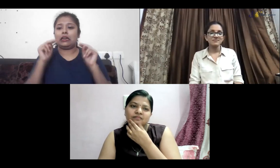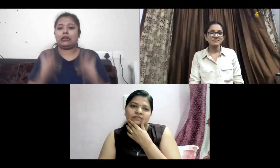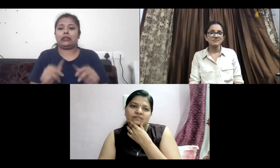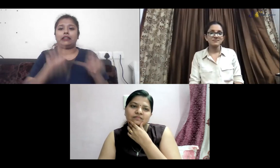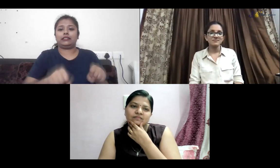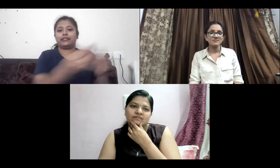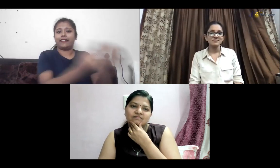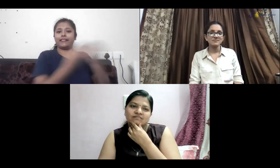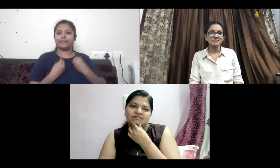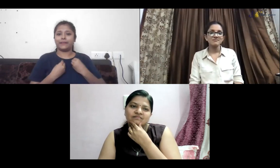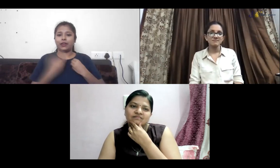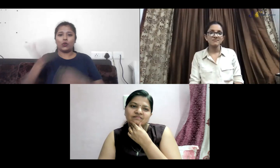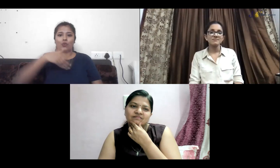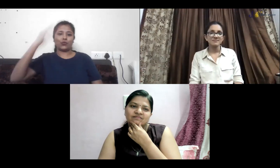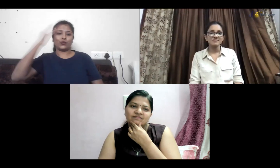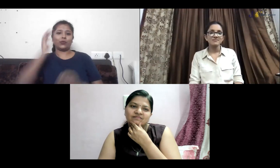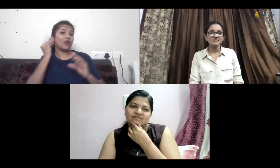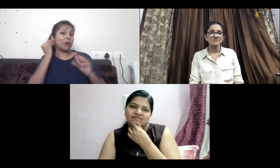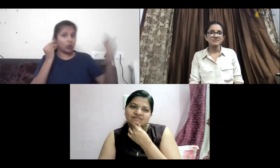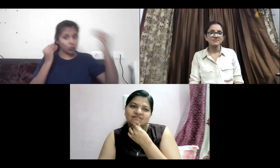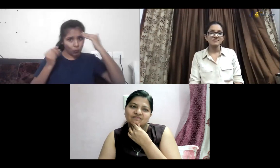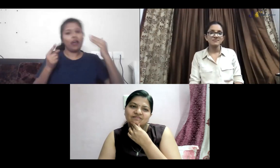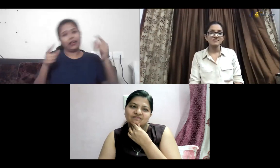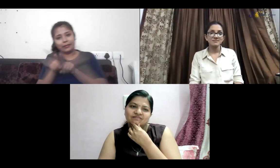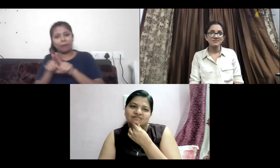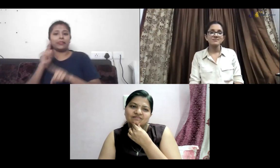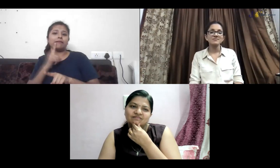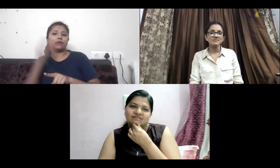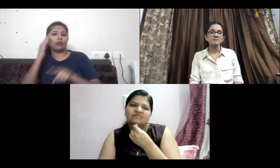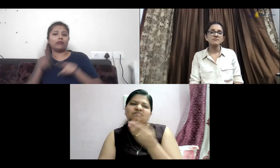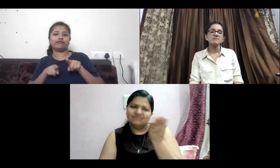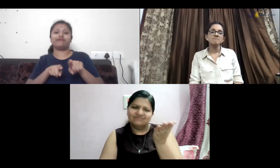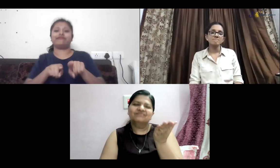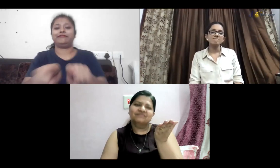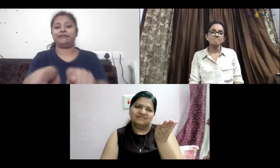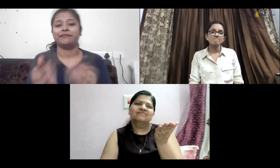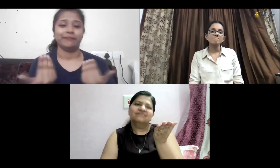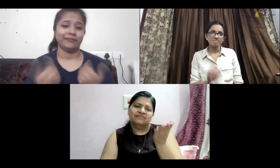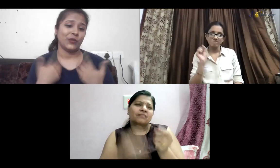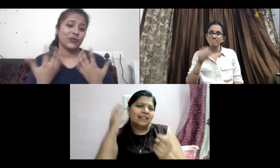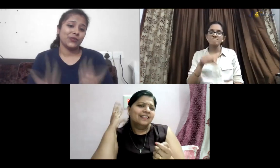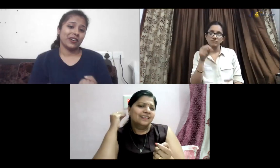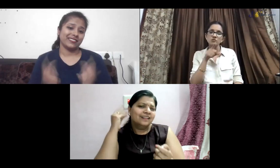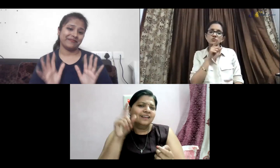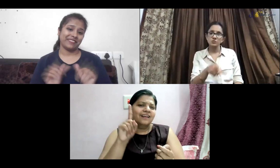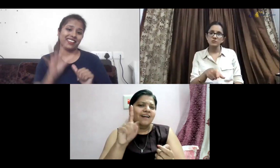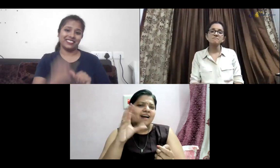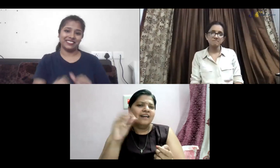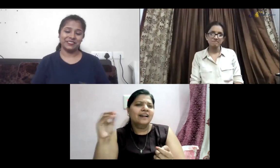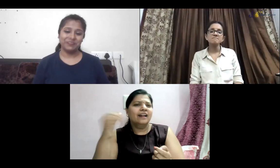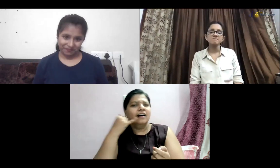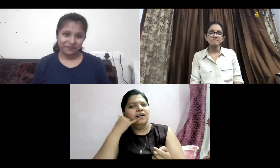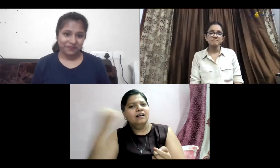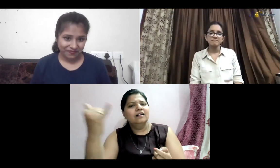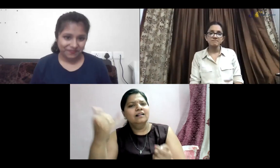of things. They are putting the camera and taking the thing. But yeah, as a hearing woman, also deaf women, they know. So we have to go